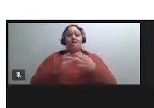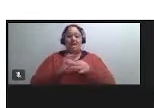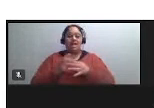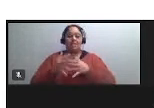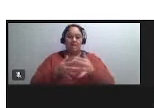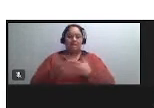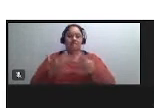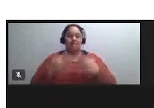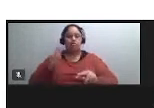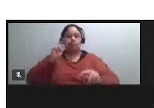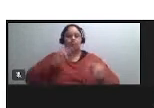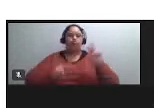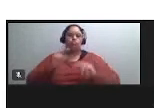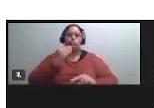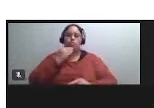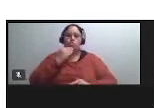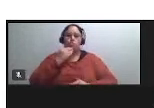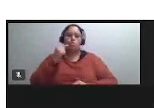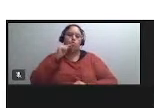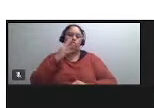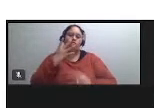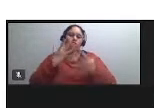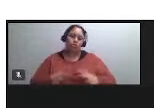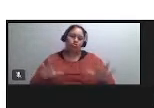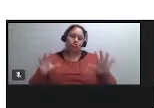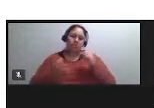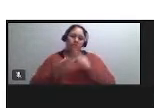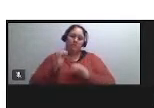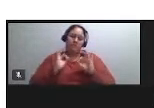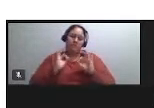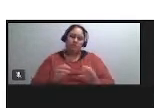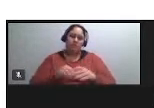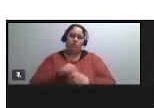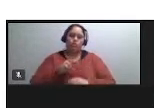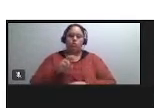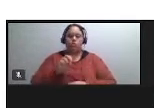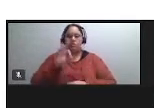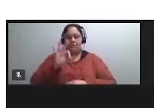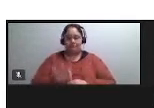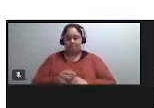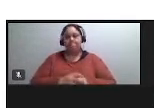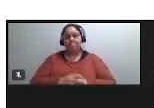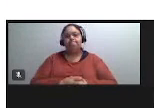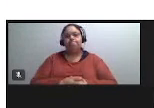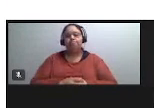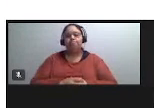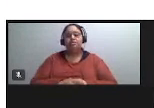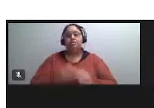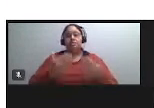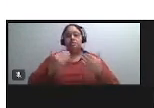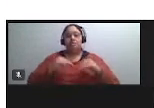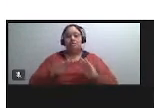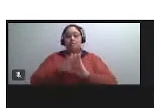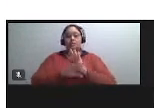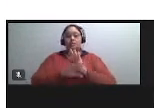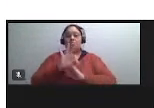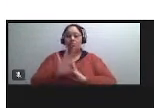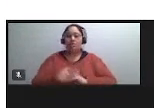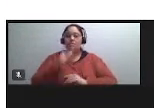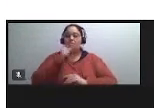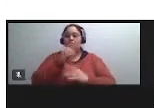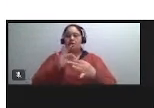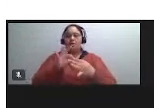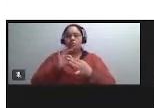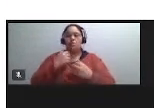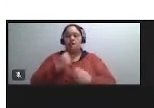were attended to by Q4 of 2023. Chairperson, on to Program 3, Public Engagement.